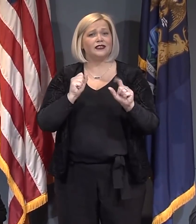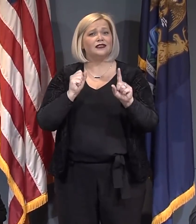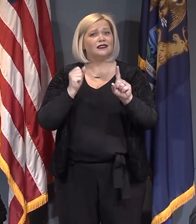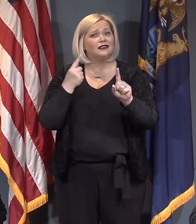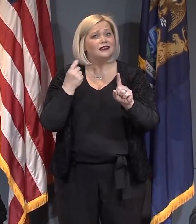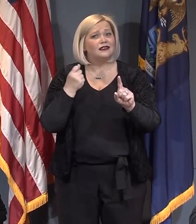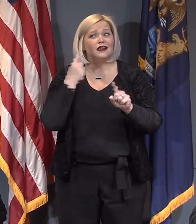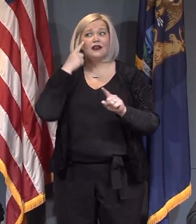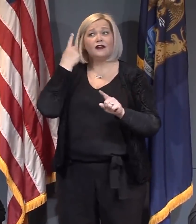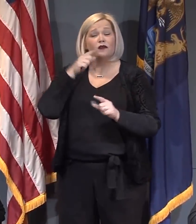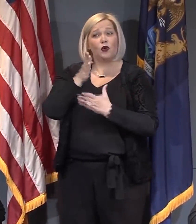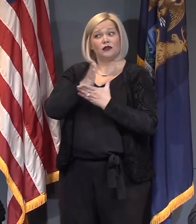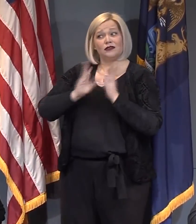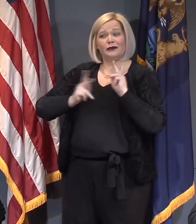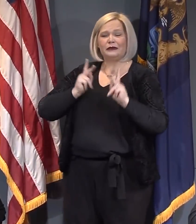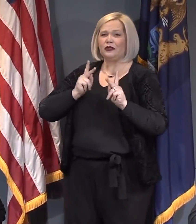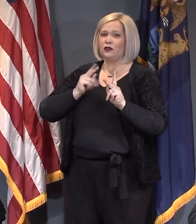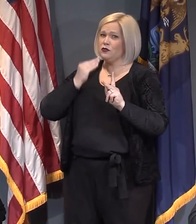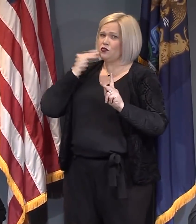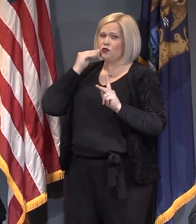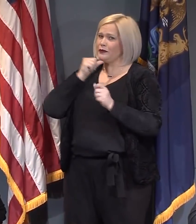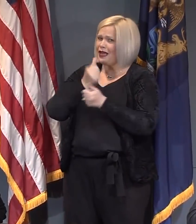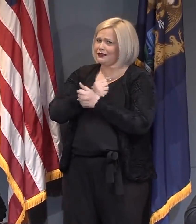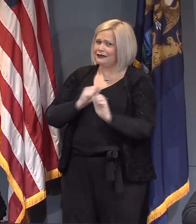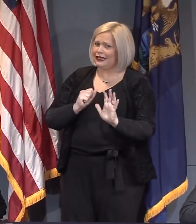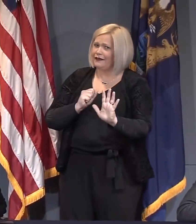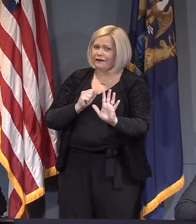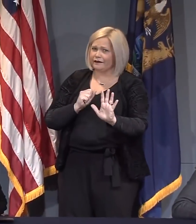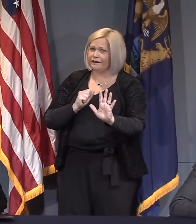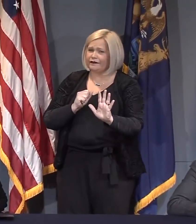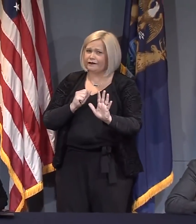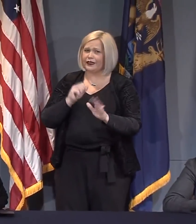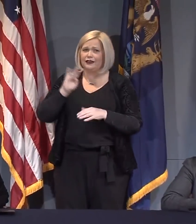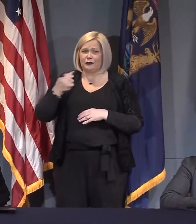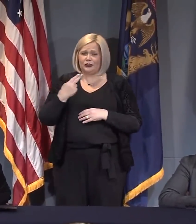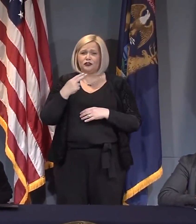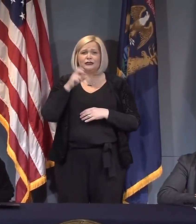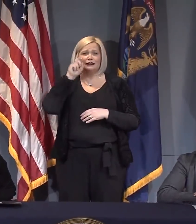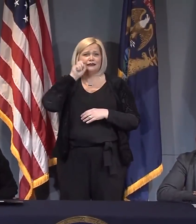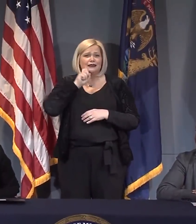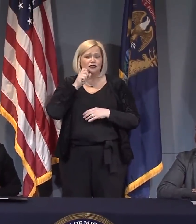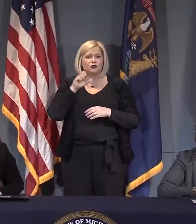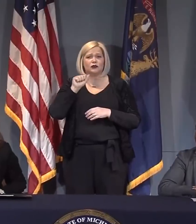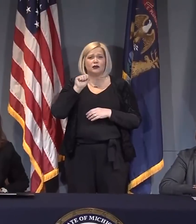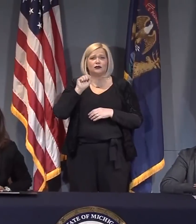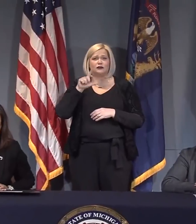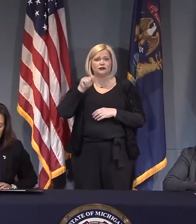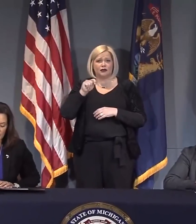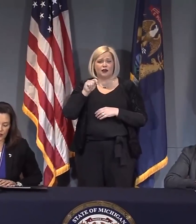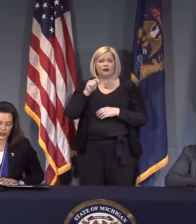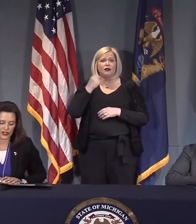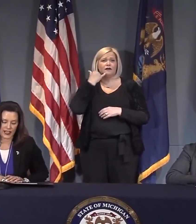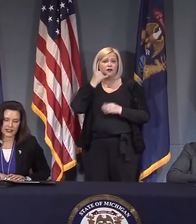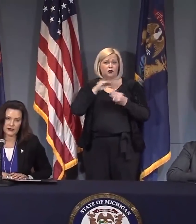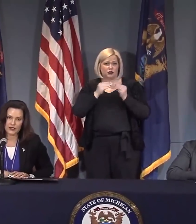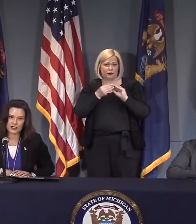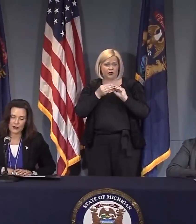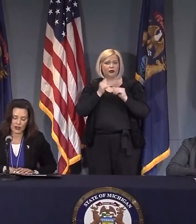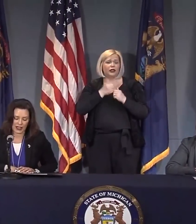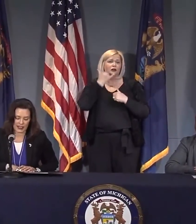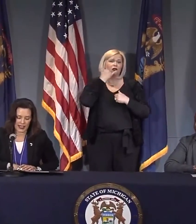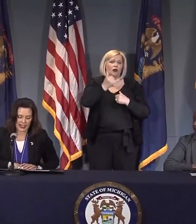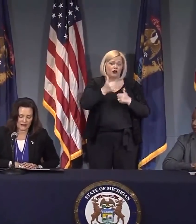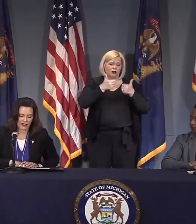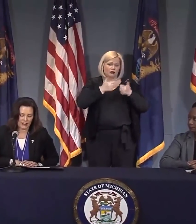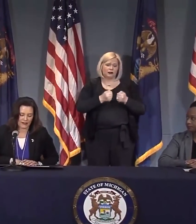the safest place for you to be. The Michigan Sexual Assault Hotline You can talk, text, or chat with